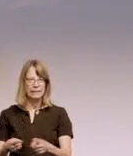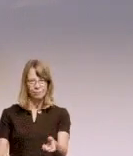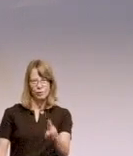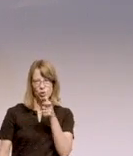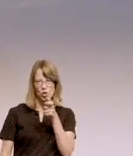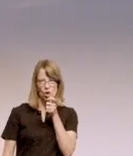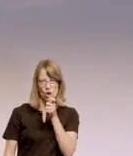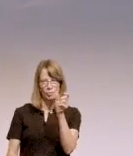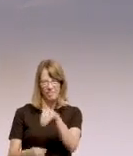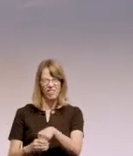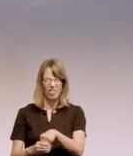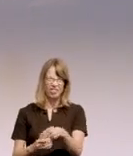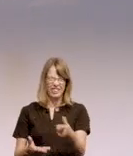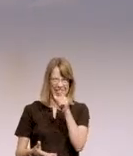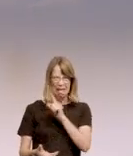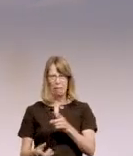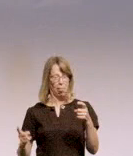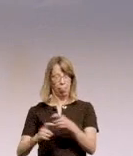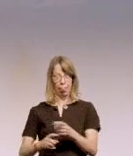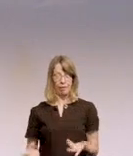become evident as I talk.